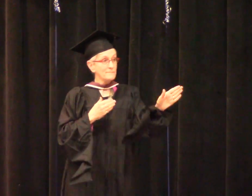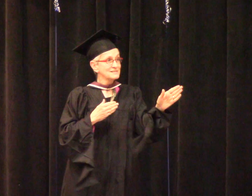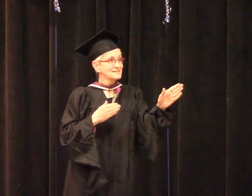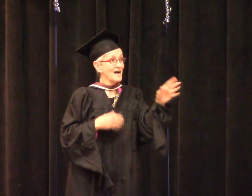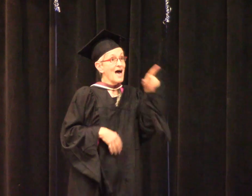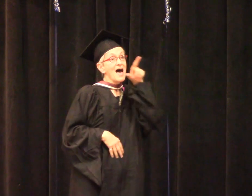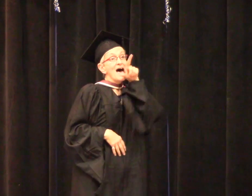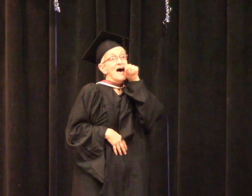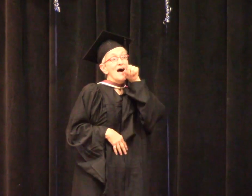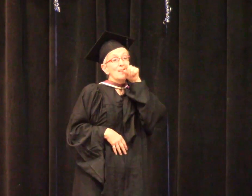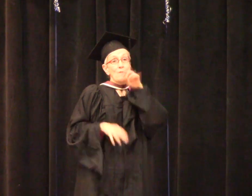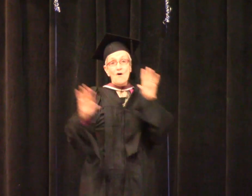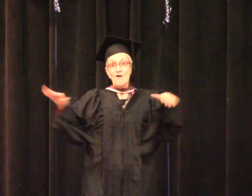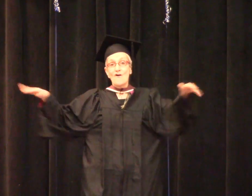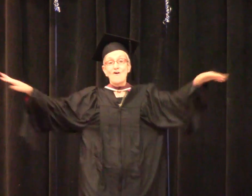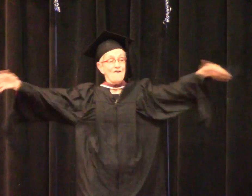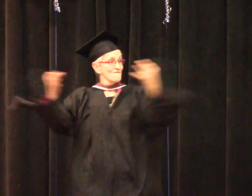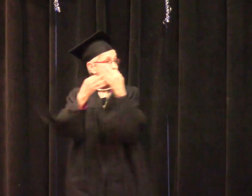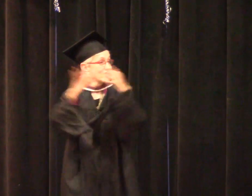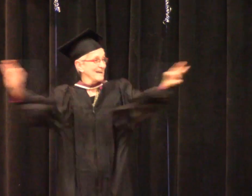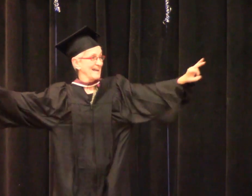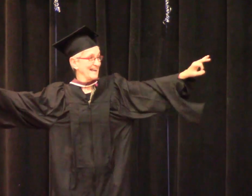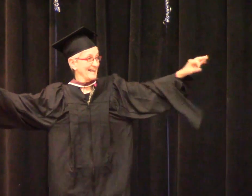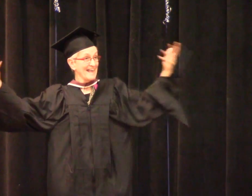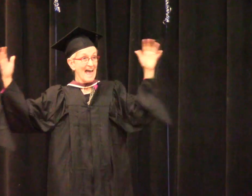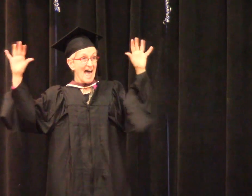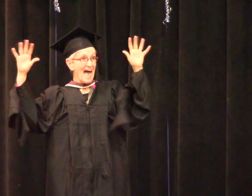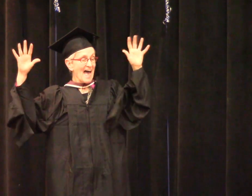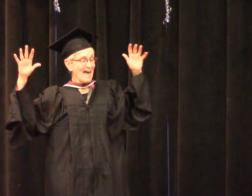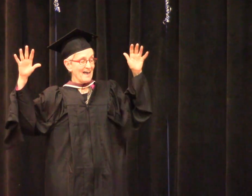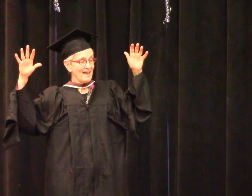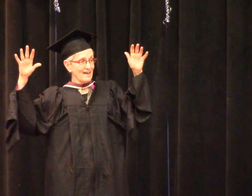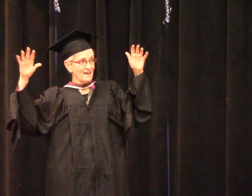So she runs to the cage and helps that bird be set